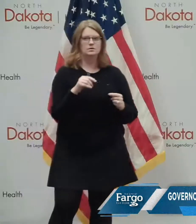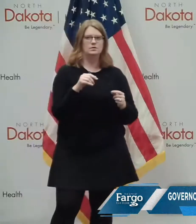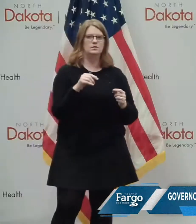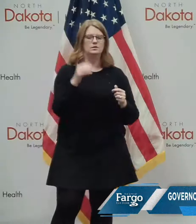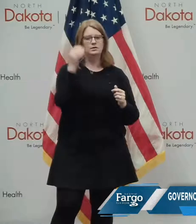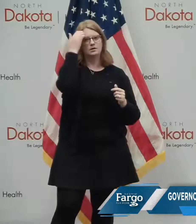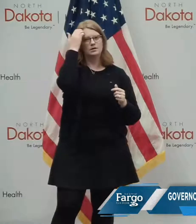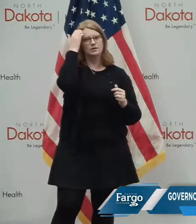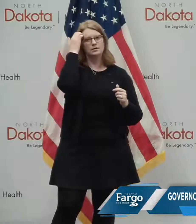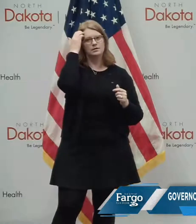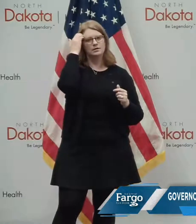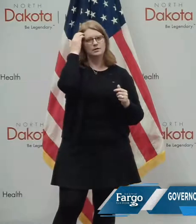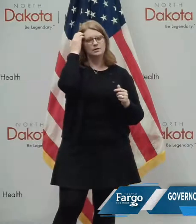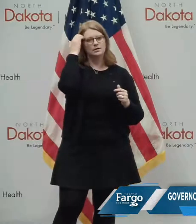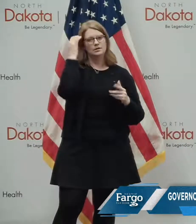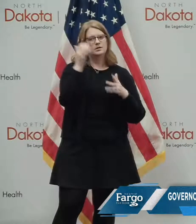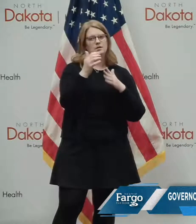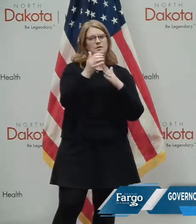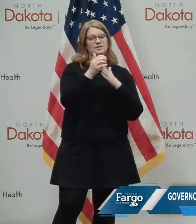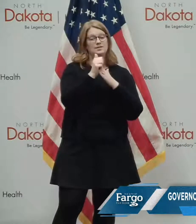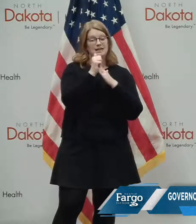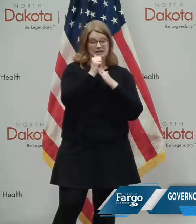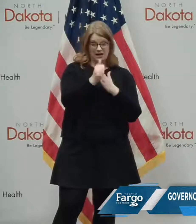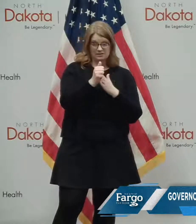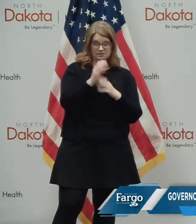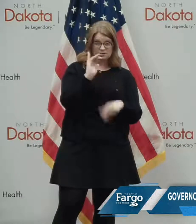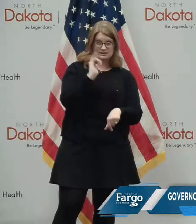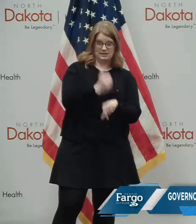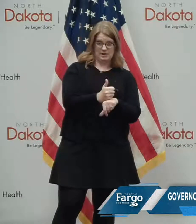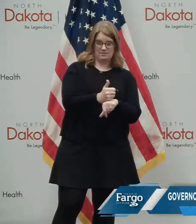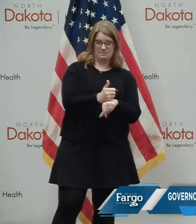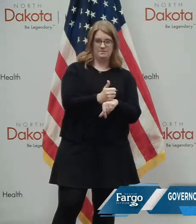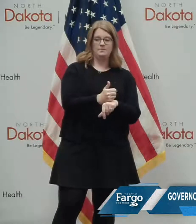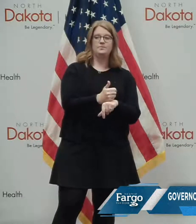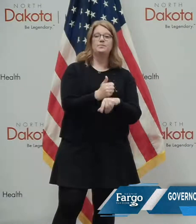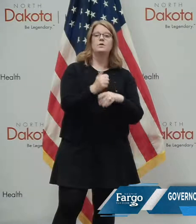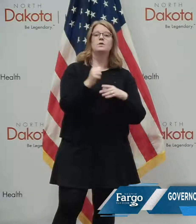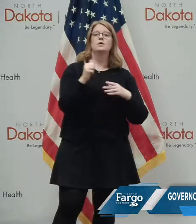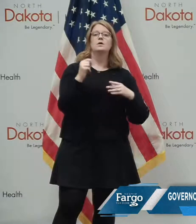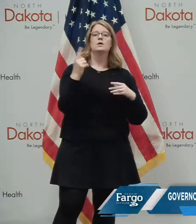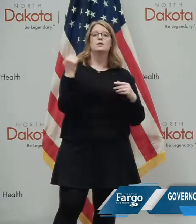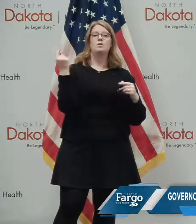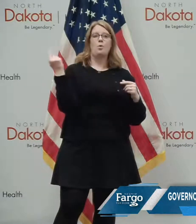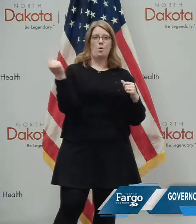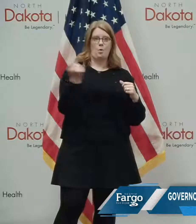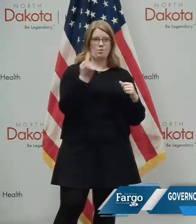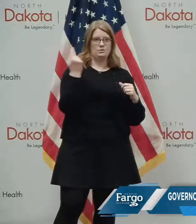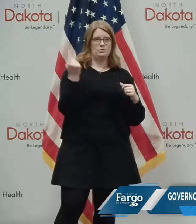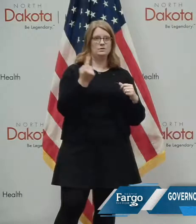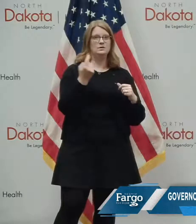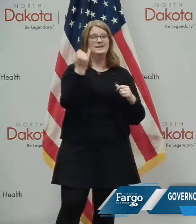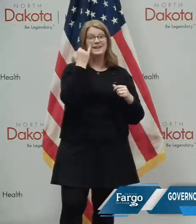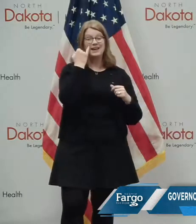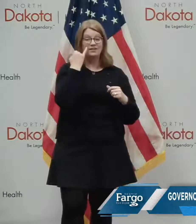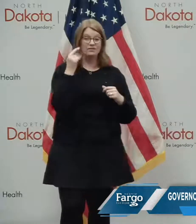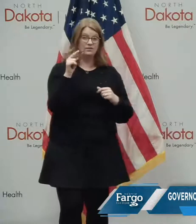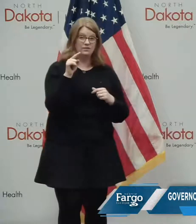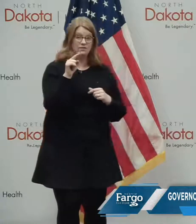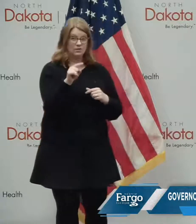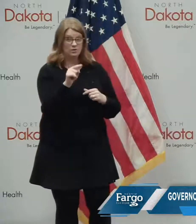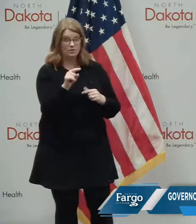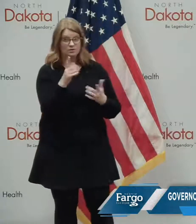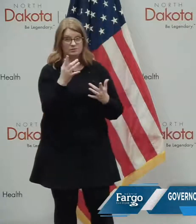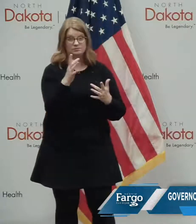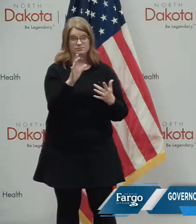I think, the guidance that we put out is always been that if you're a case, you really need to